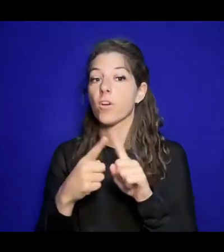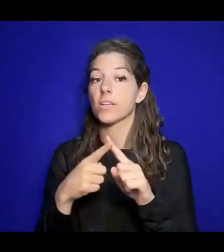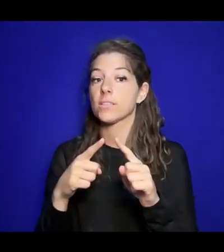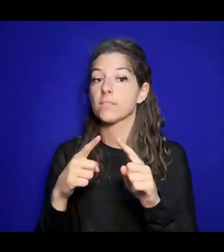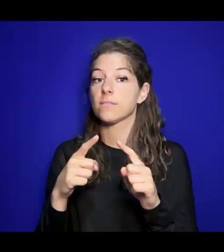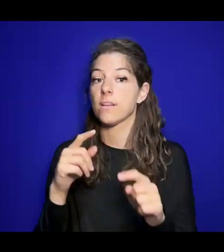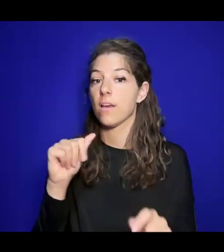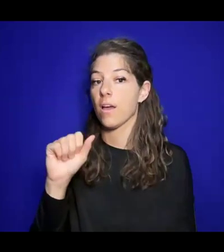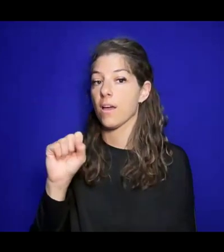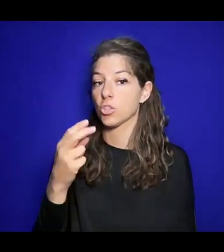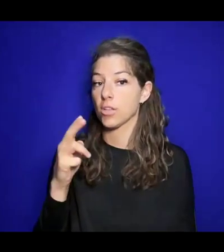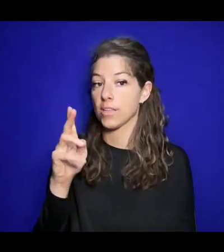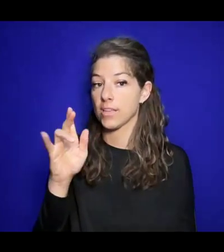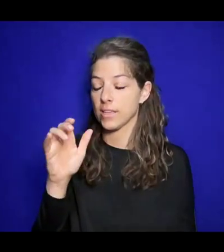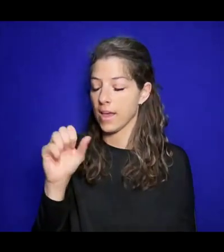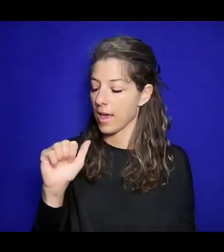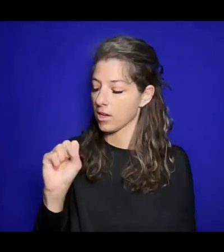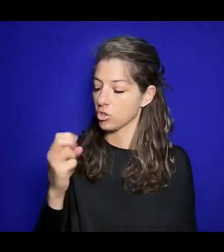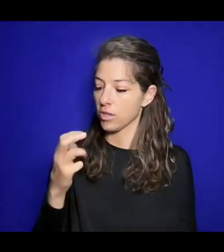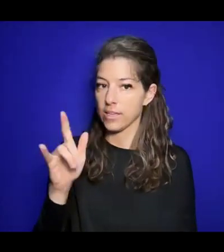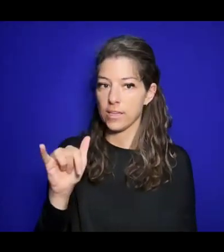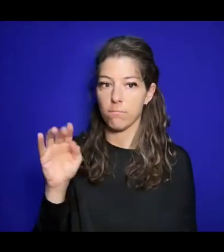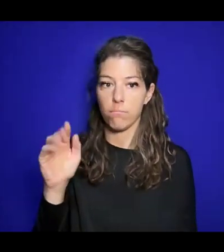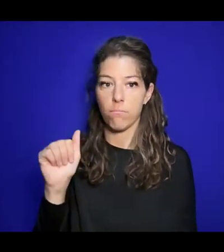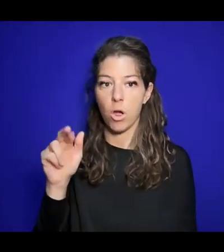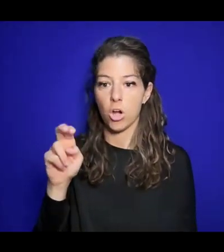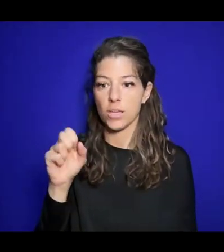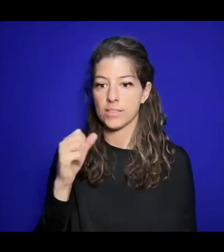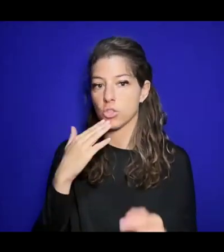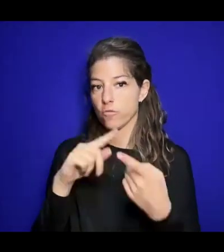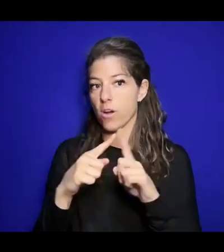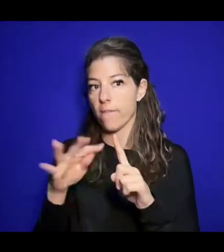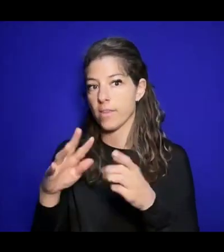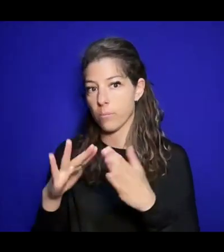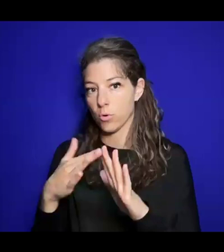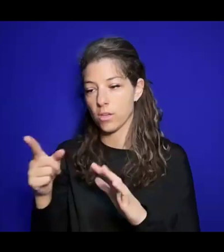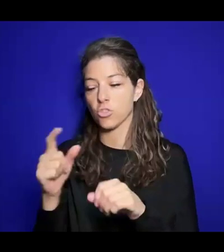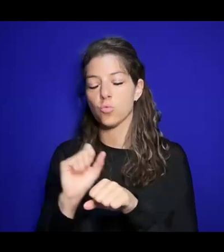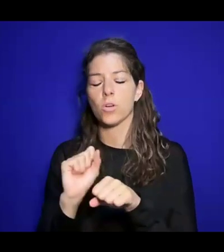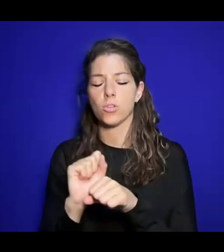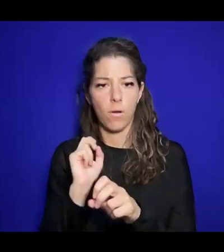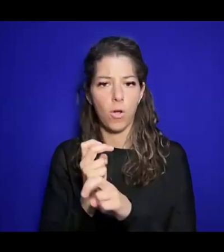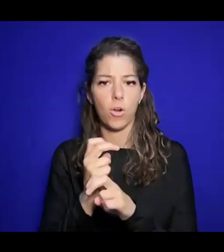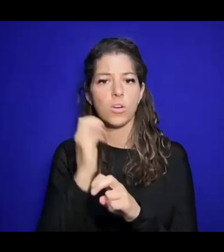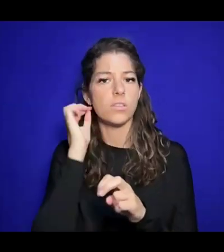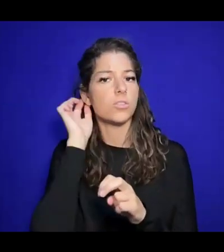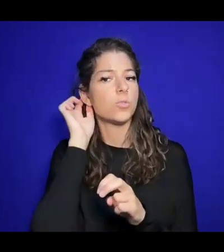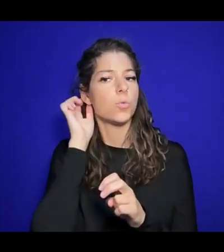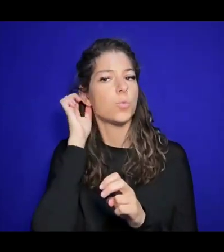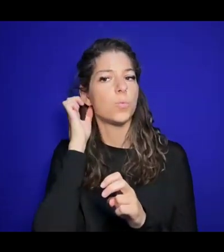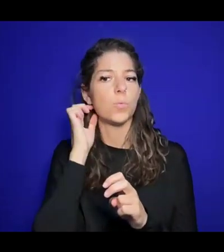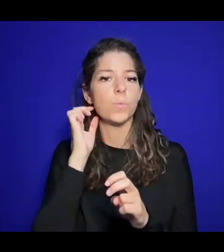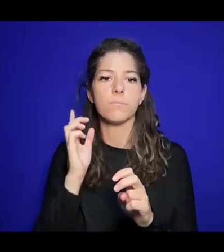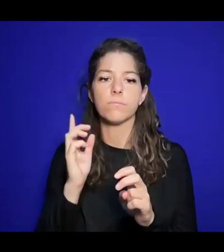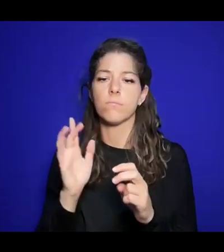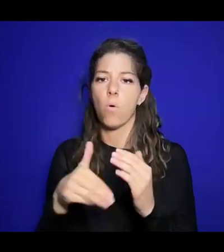community, Ashley Barnes, who's a very good friend of the community, has worked diligently to get this